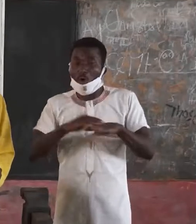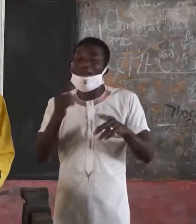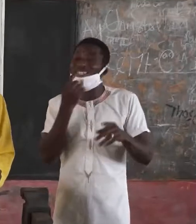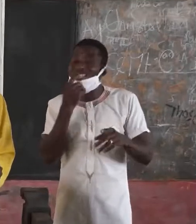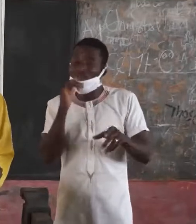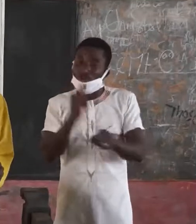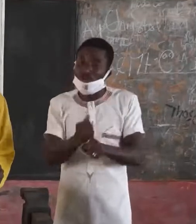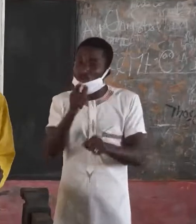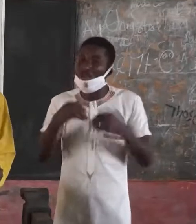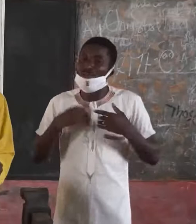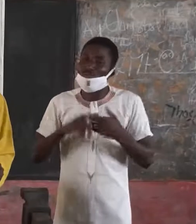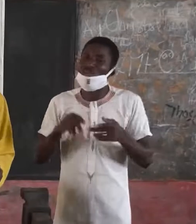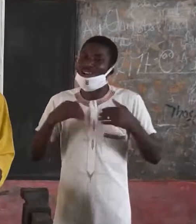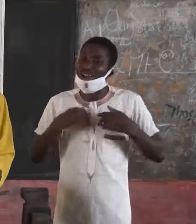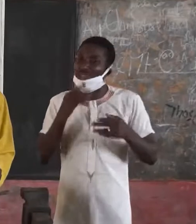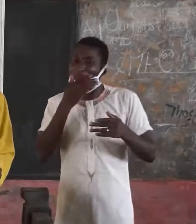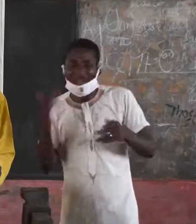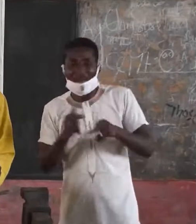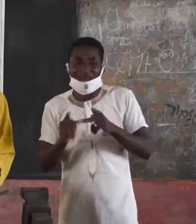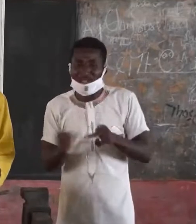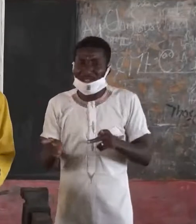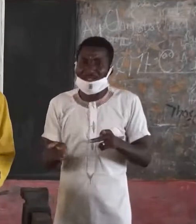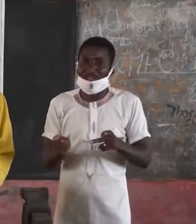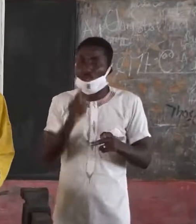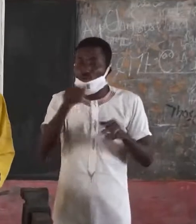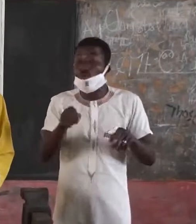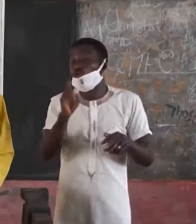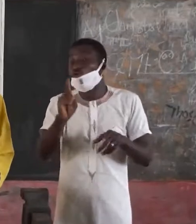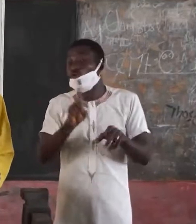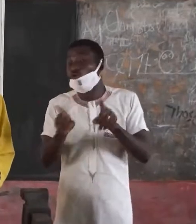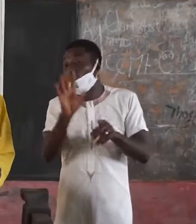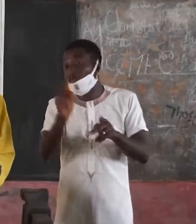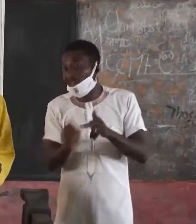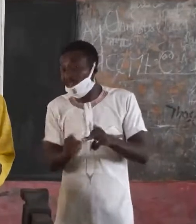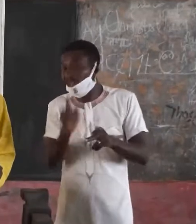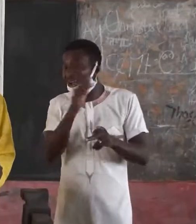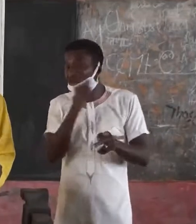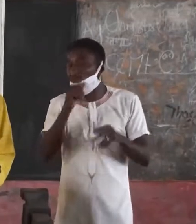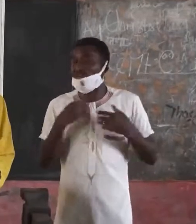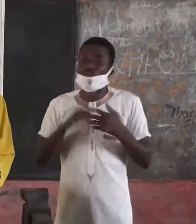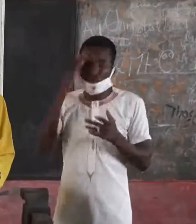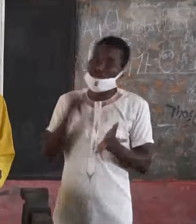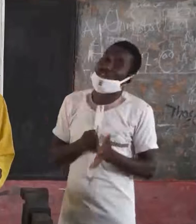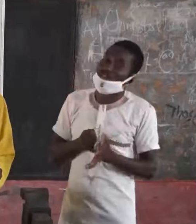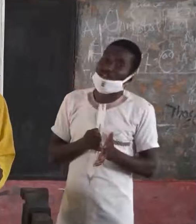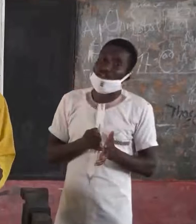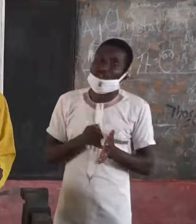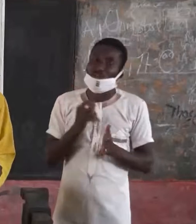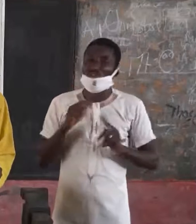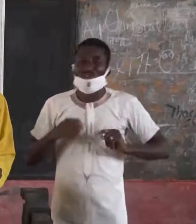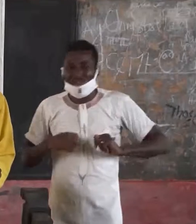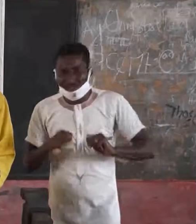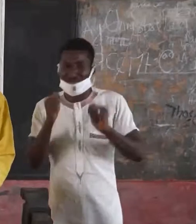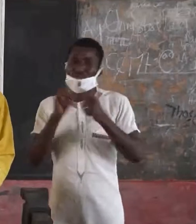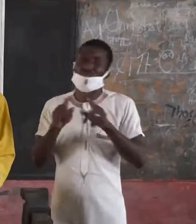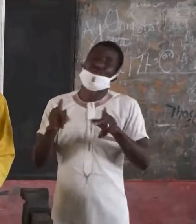a paper on practical, which means there's no one two way about it. And the more practice you make, as far as practice is concerned, the